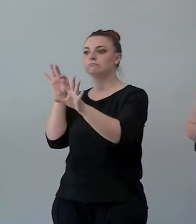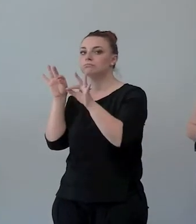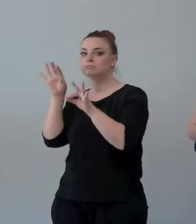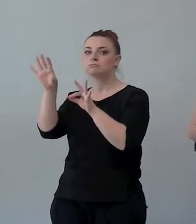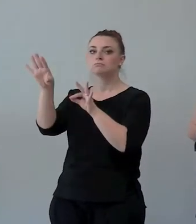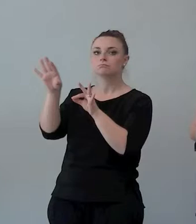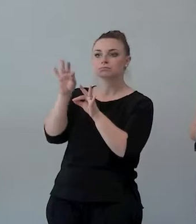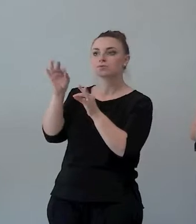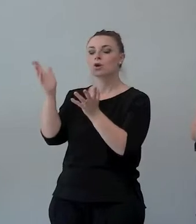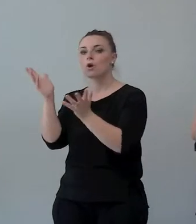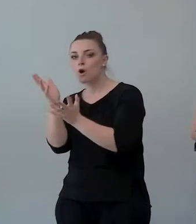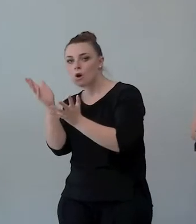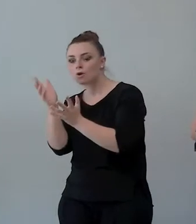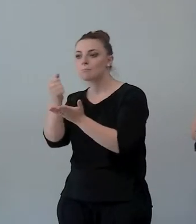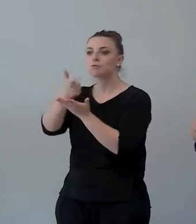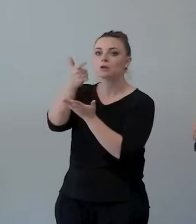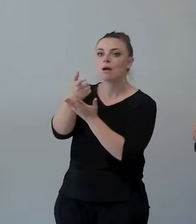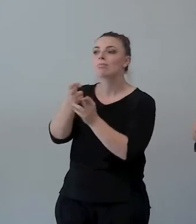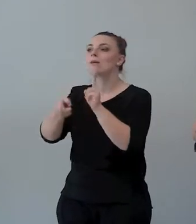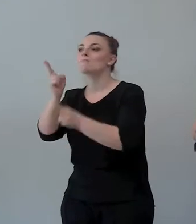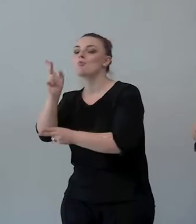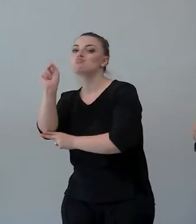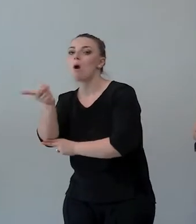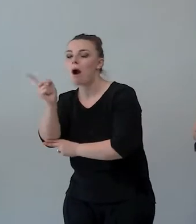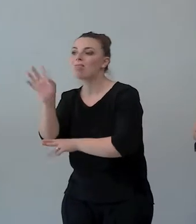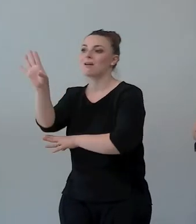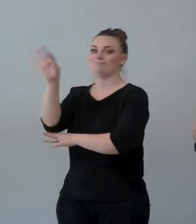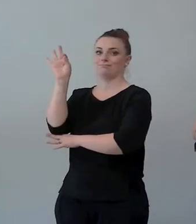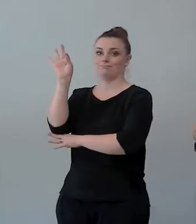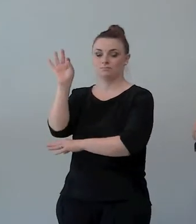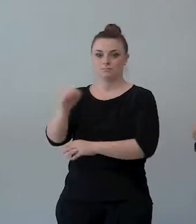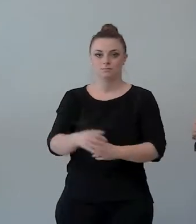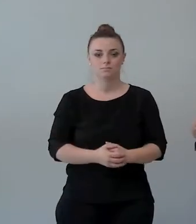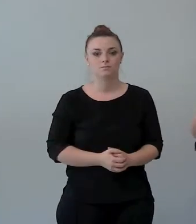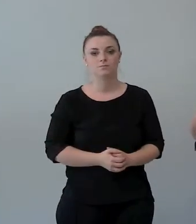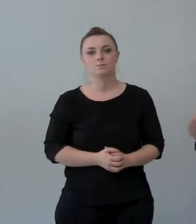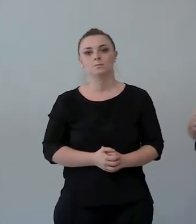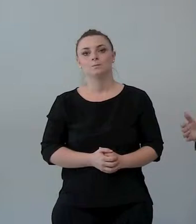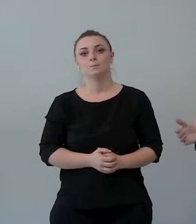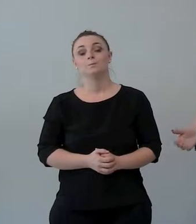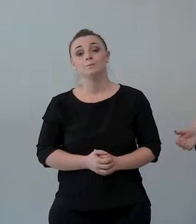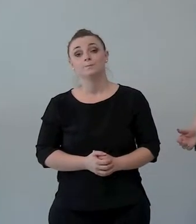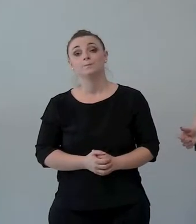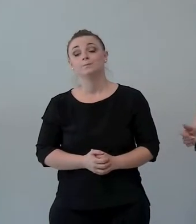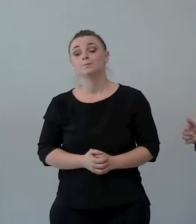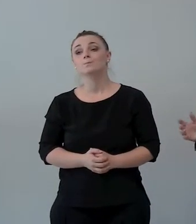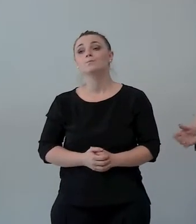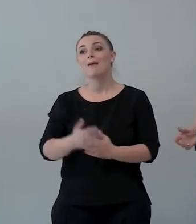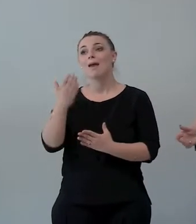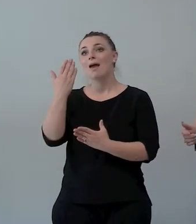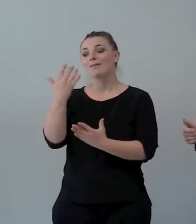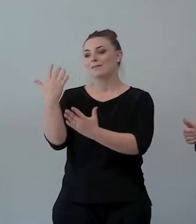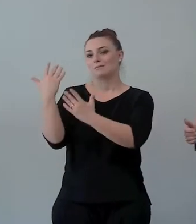importanti. Now she has to prioritize to only do the most important things. E lascia altri compiti